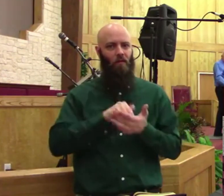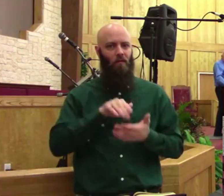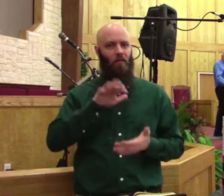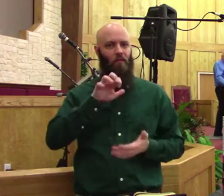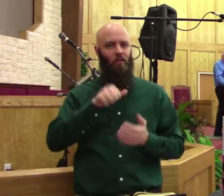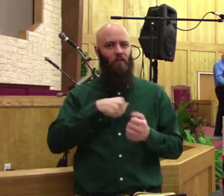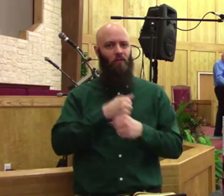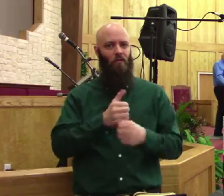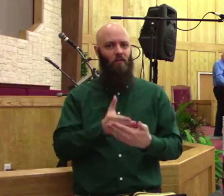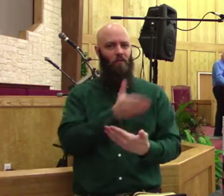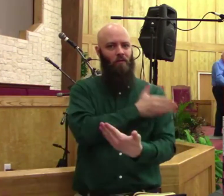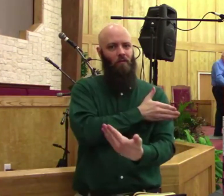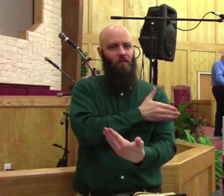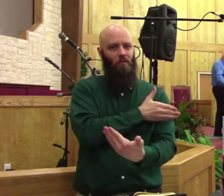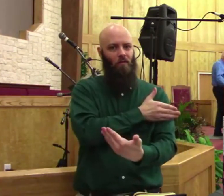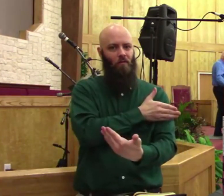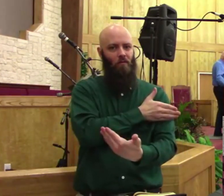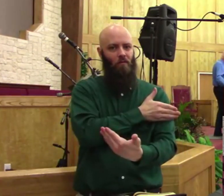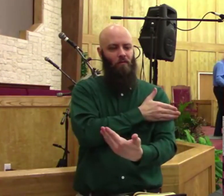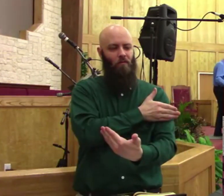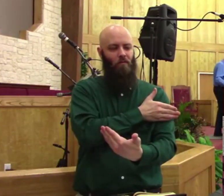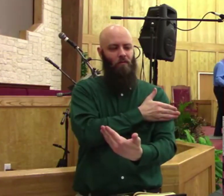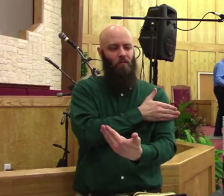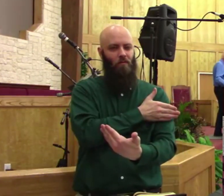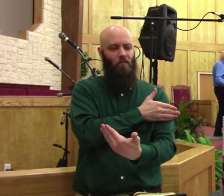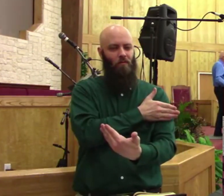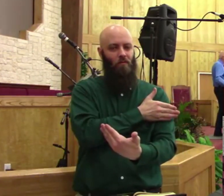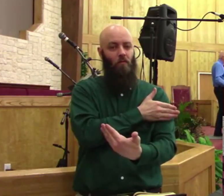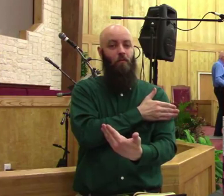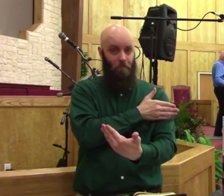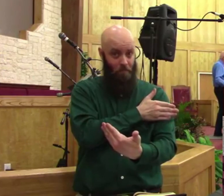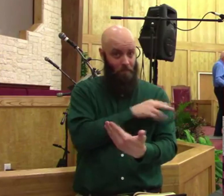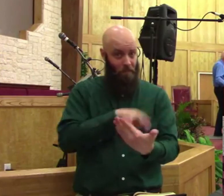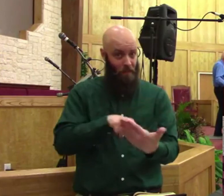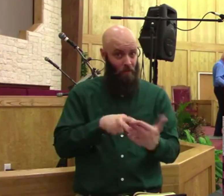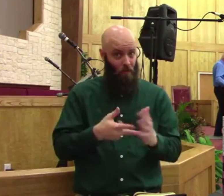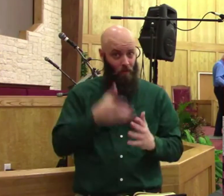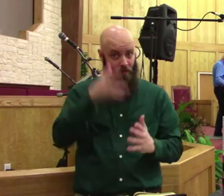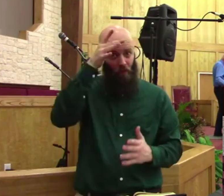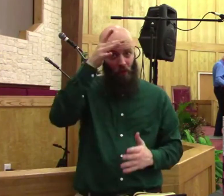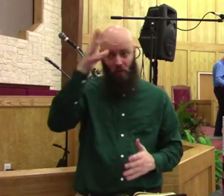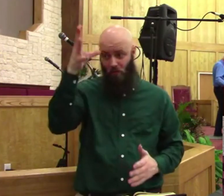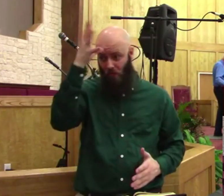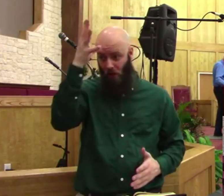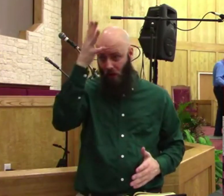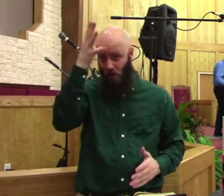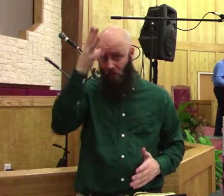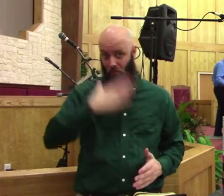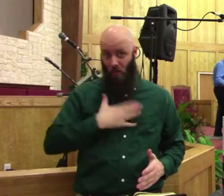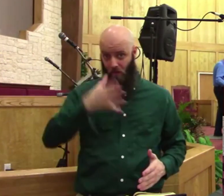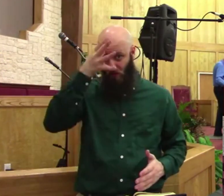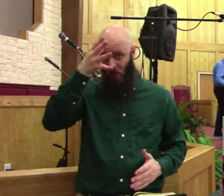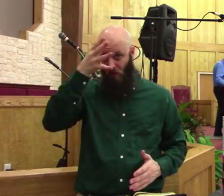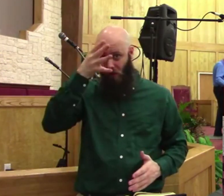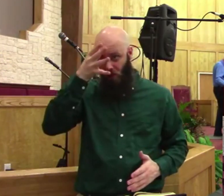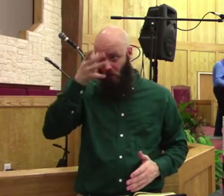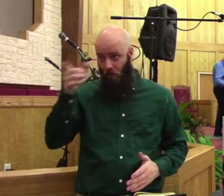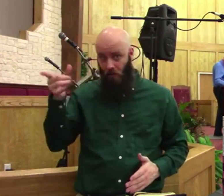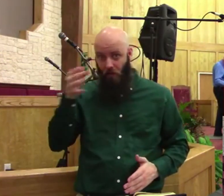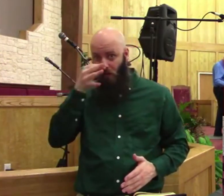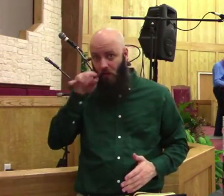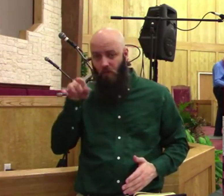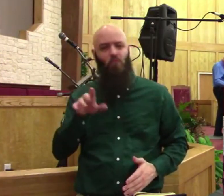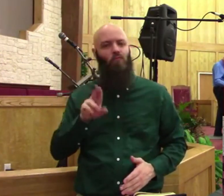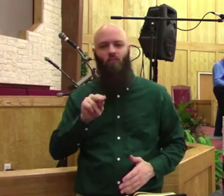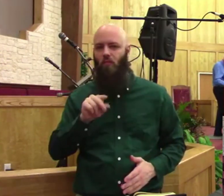at least. And so Abraham is our father, meaning he's our ancestor. And Jesus said to them, if you were